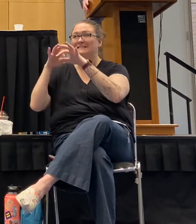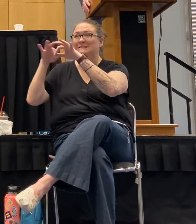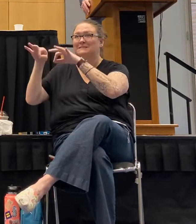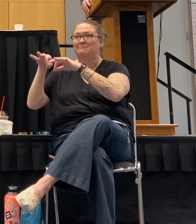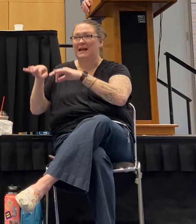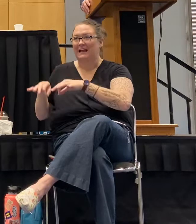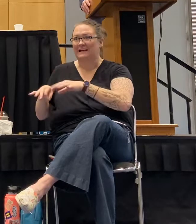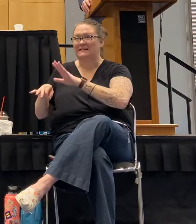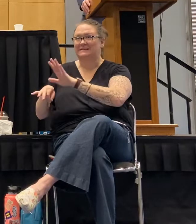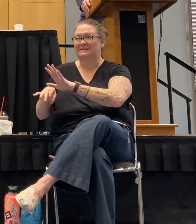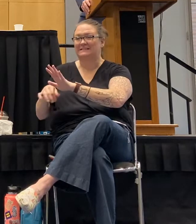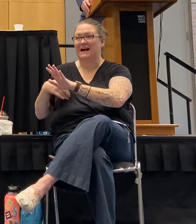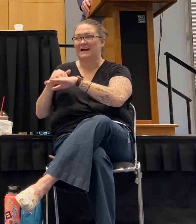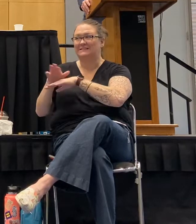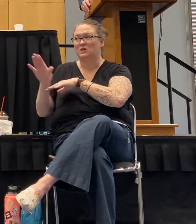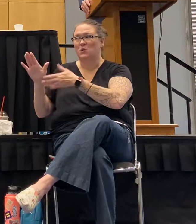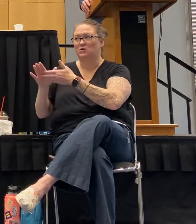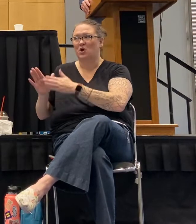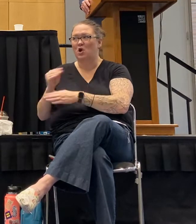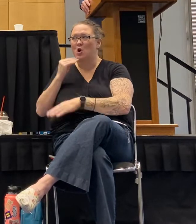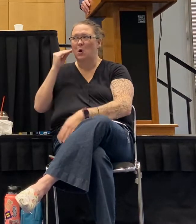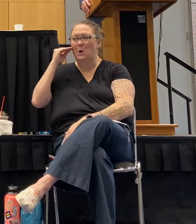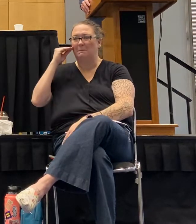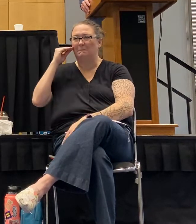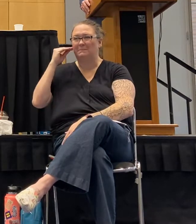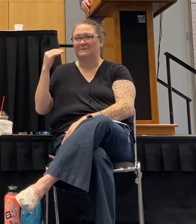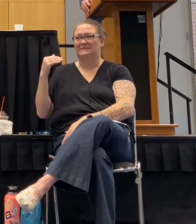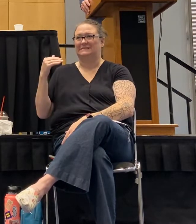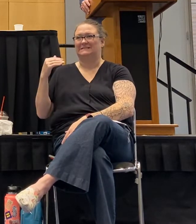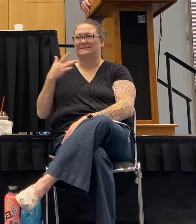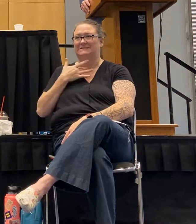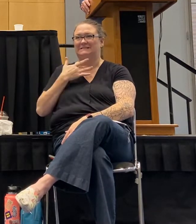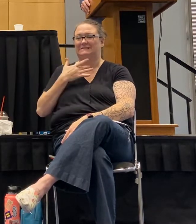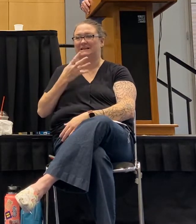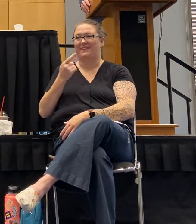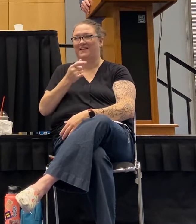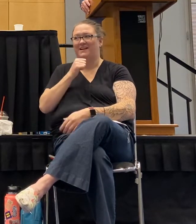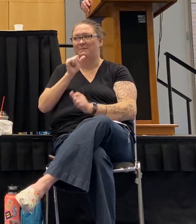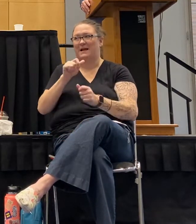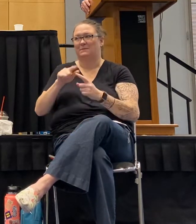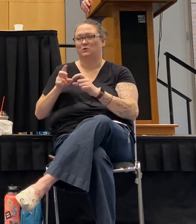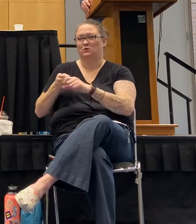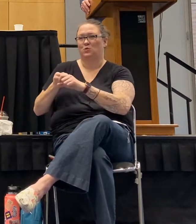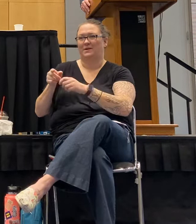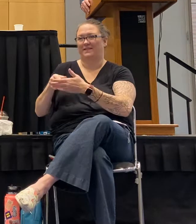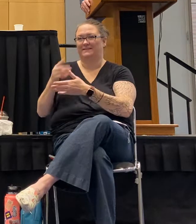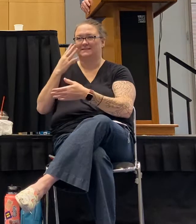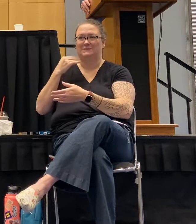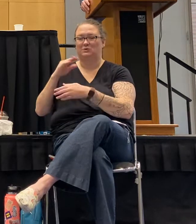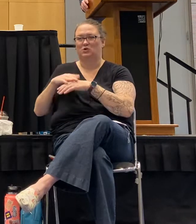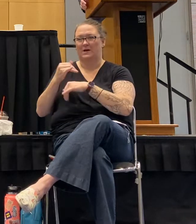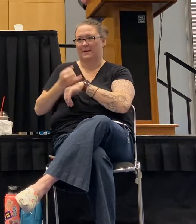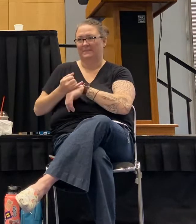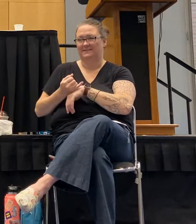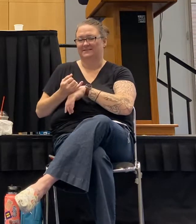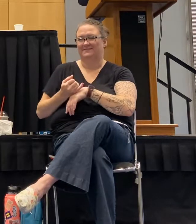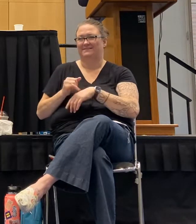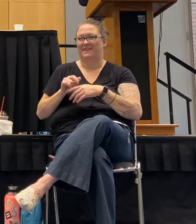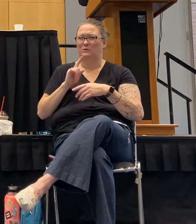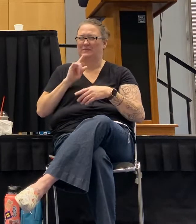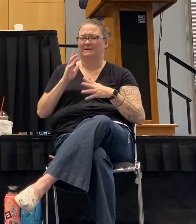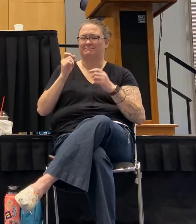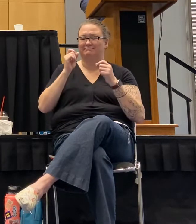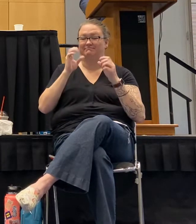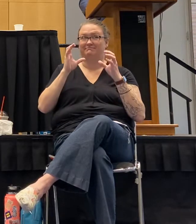explain to them that I sent your scholar home, and he or she is not going to be able to have this experience on campus. And so that was really kind of